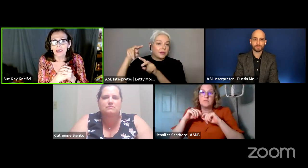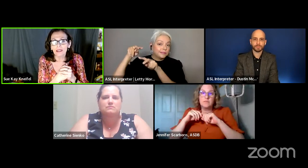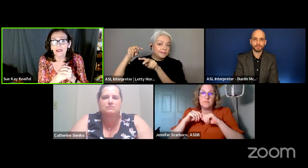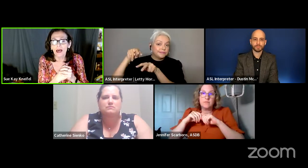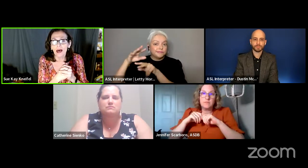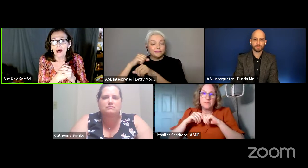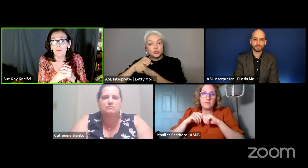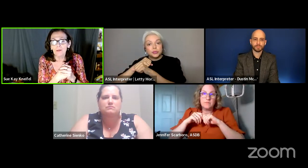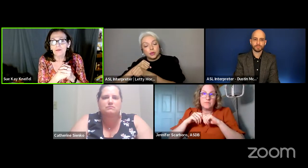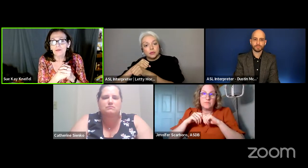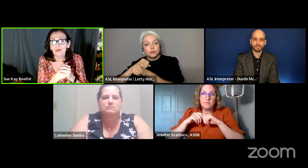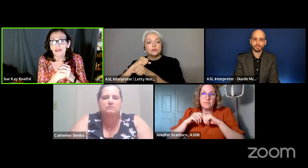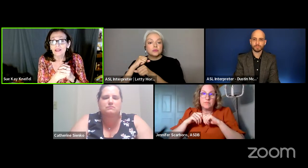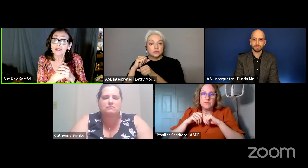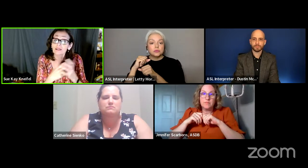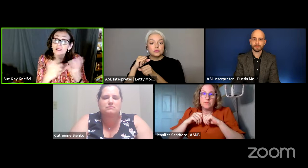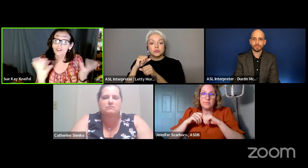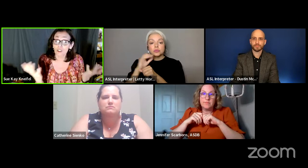as being